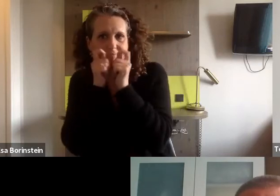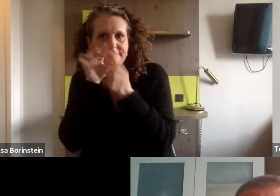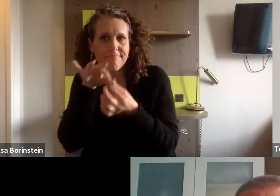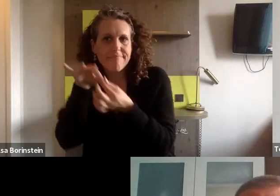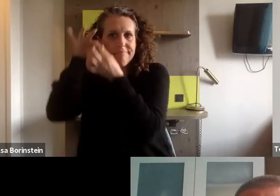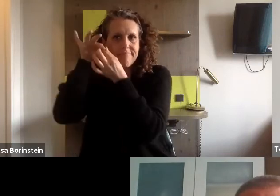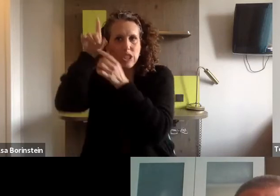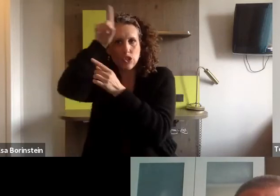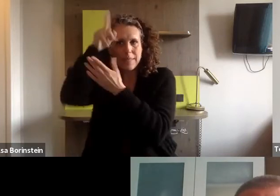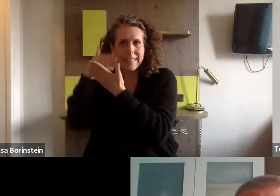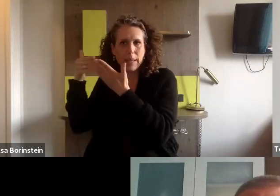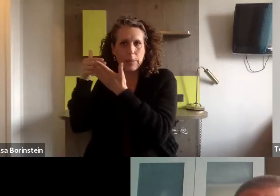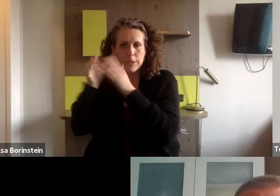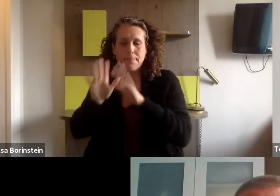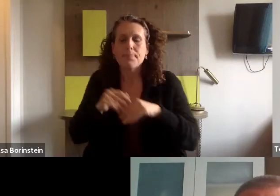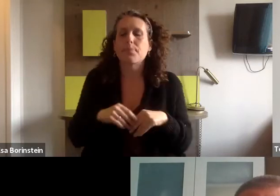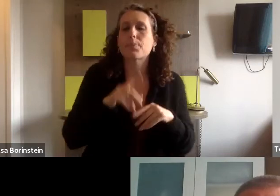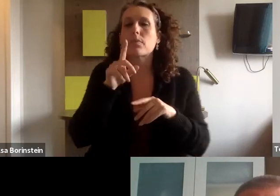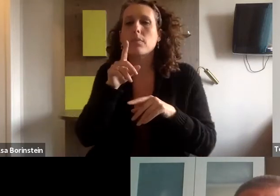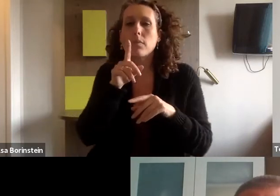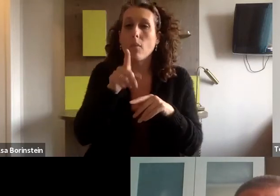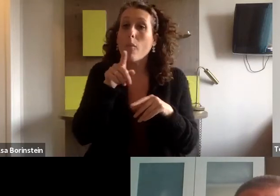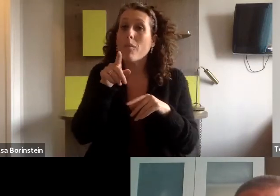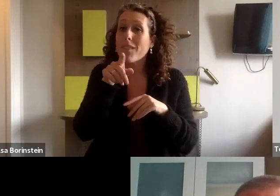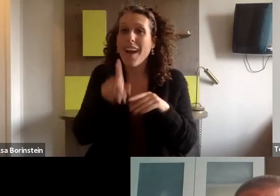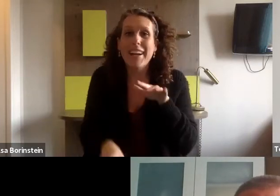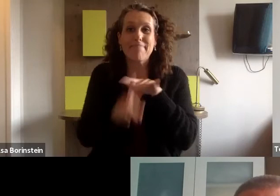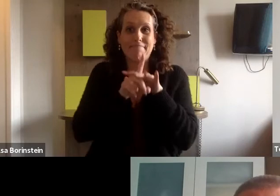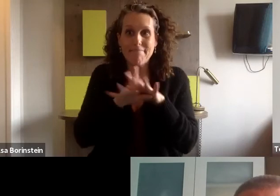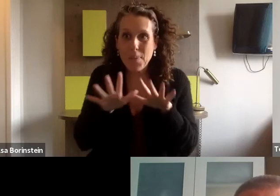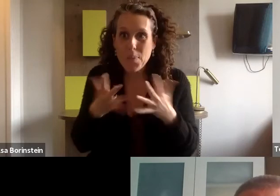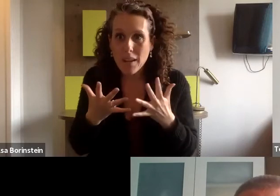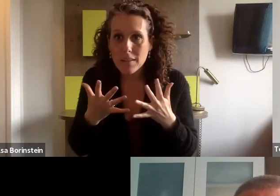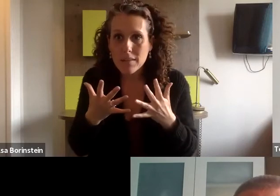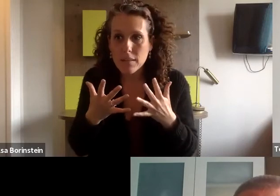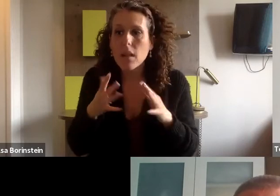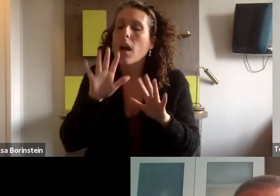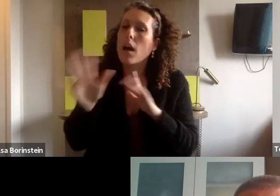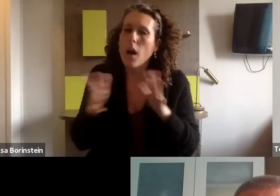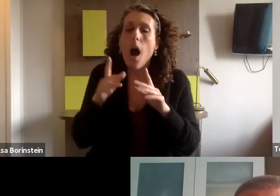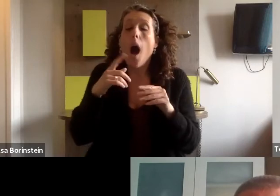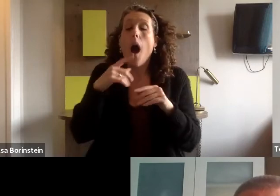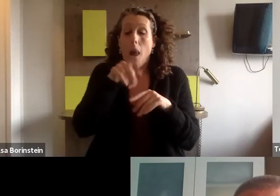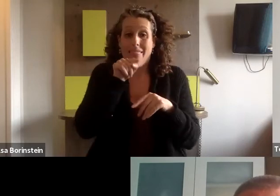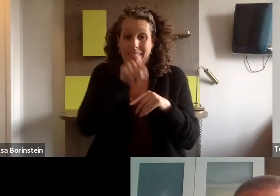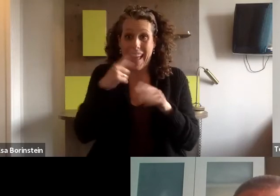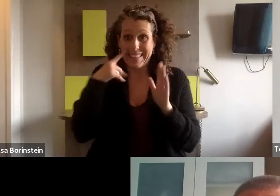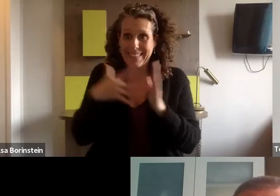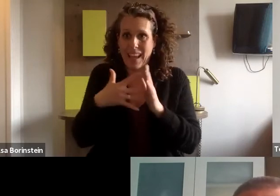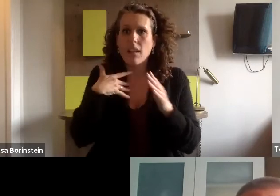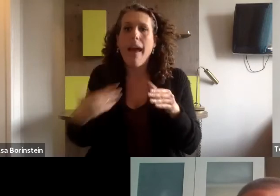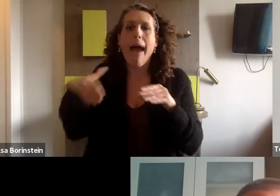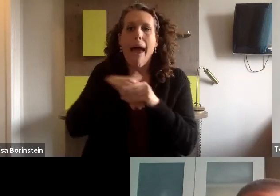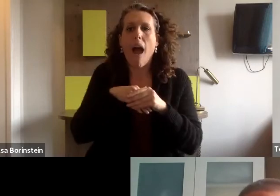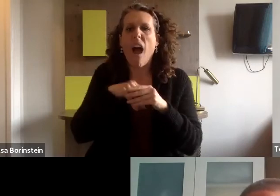And the problem really was that people, we had also nonsense signs as distractors, so